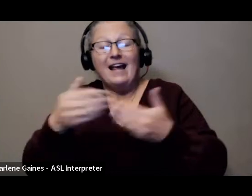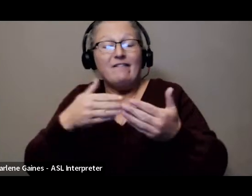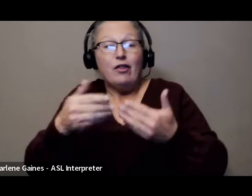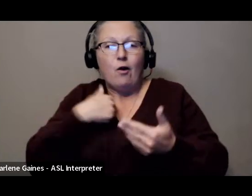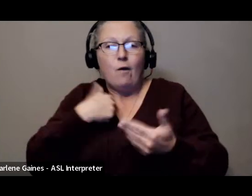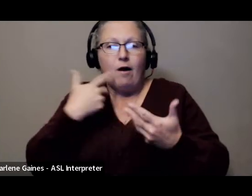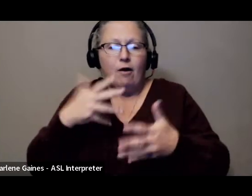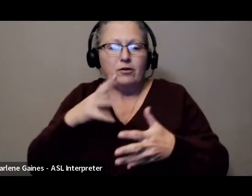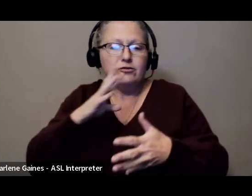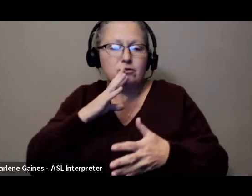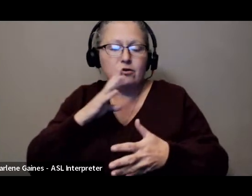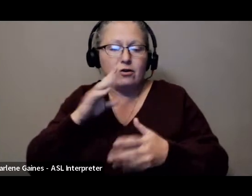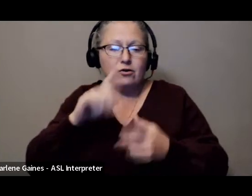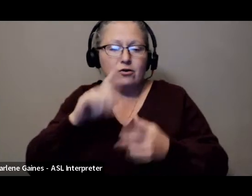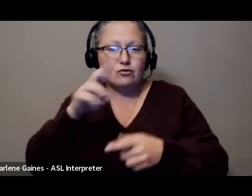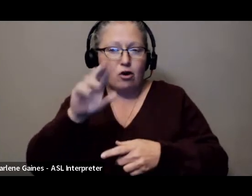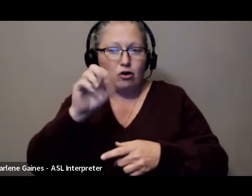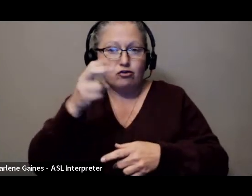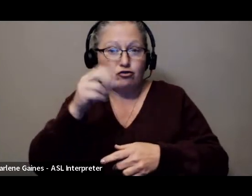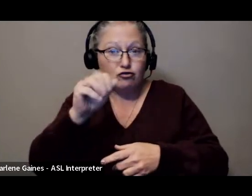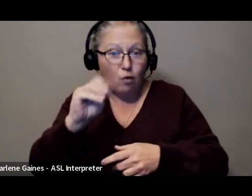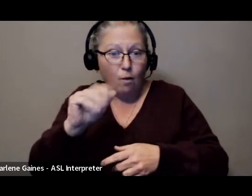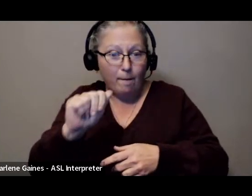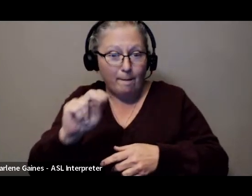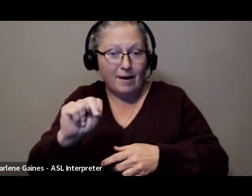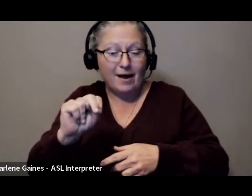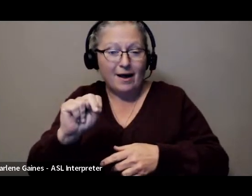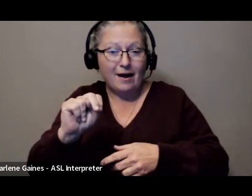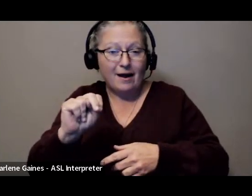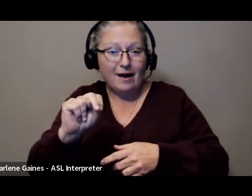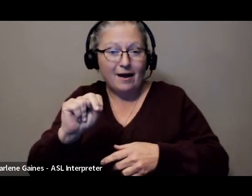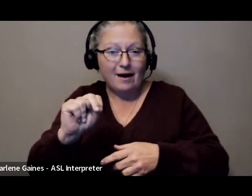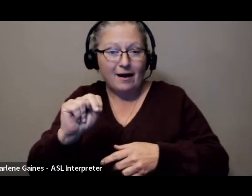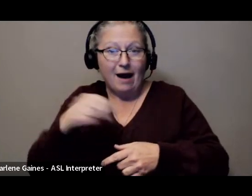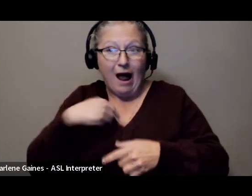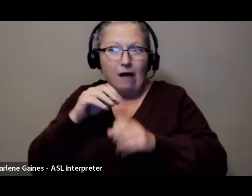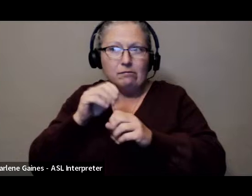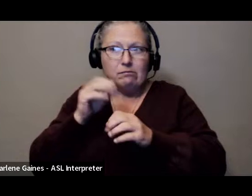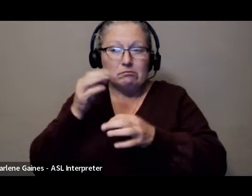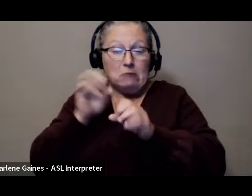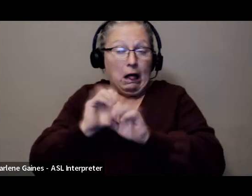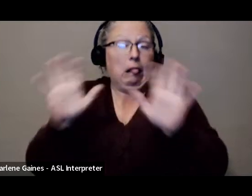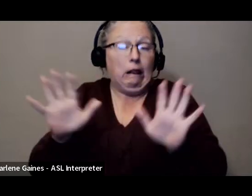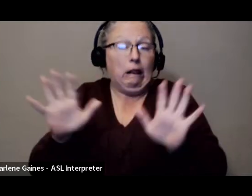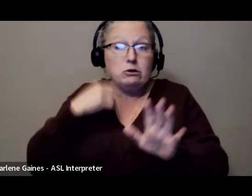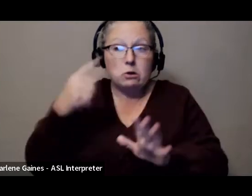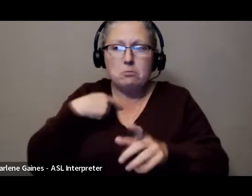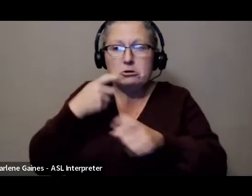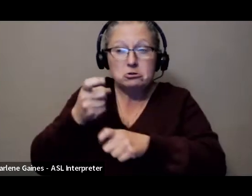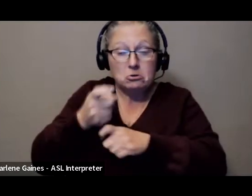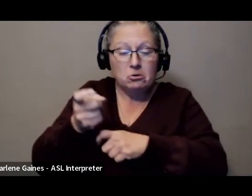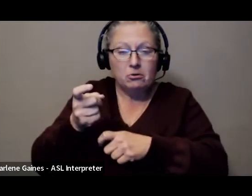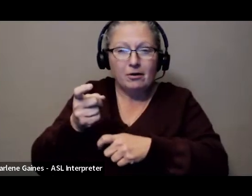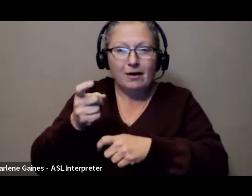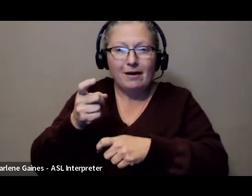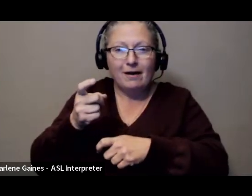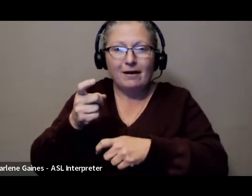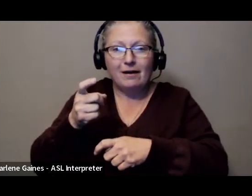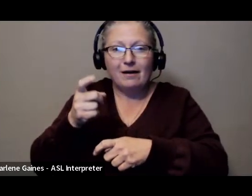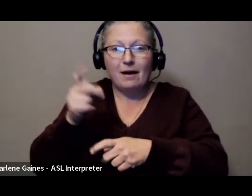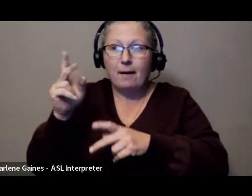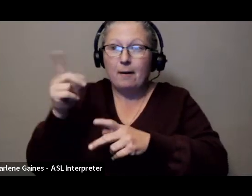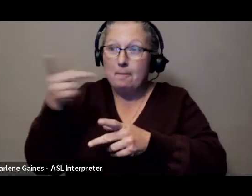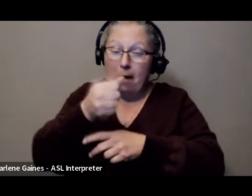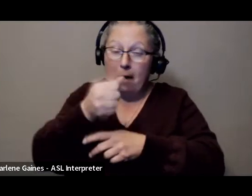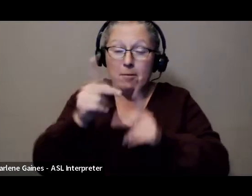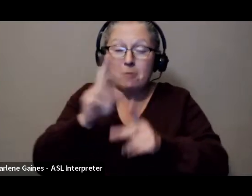talked to Dr. Showman and made it clear that I was joking when I said, did you pay everybody to say those really nice compliments?